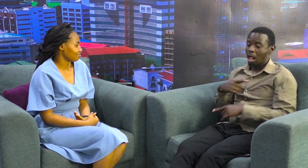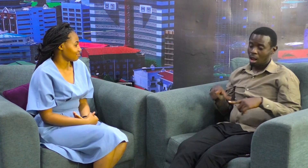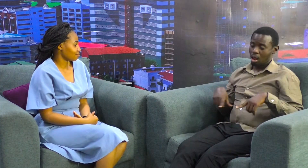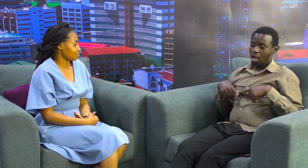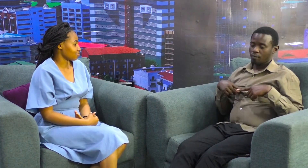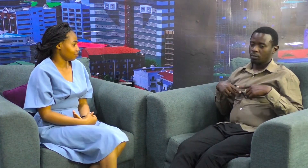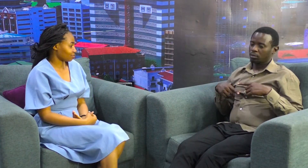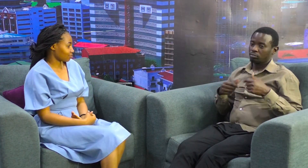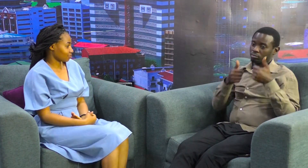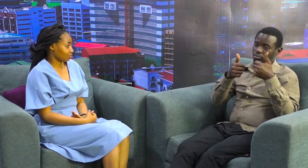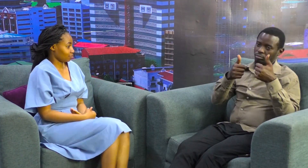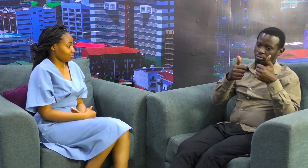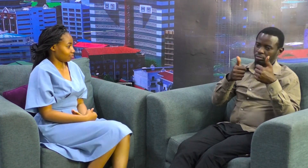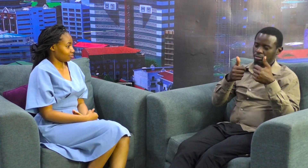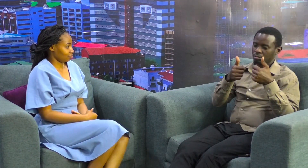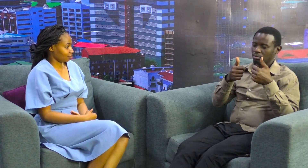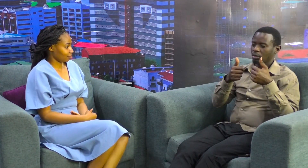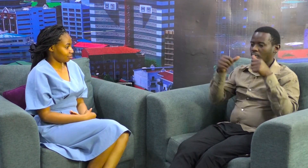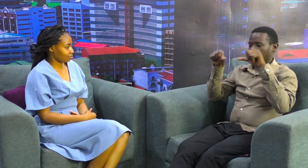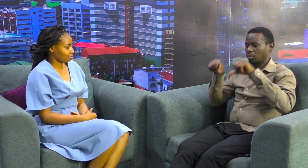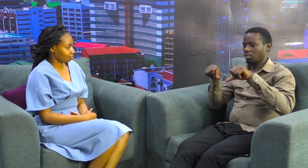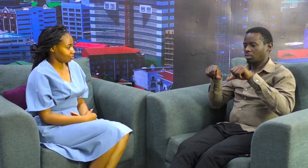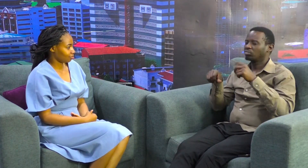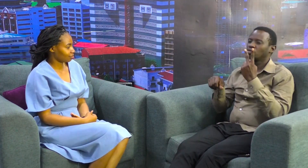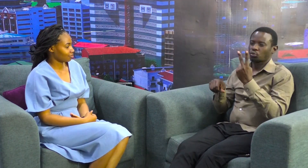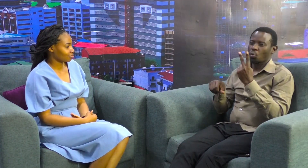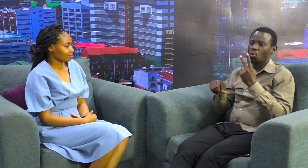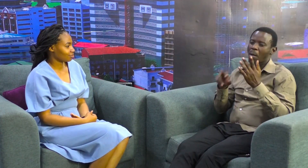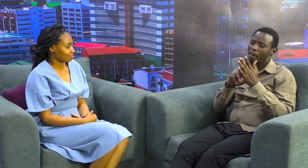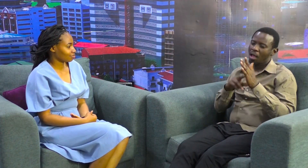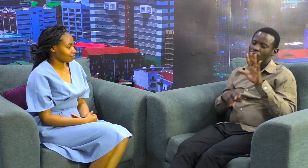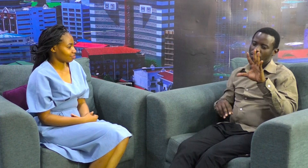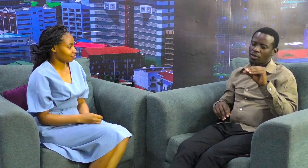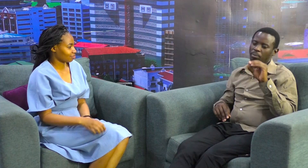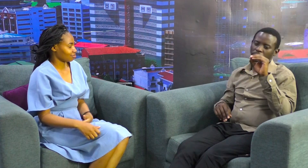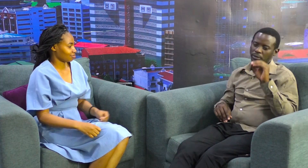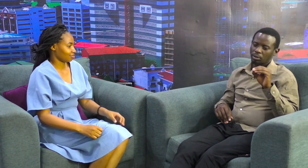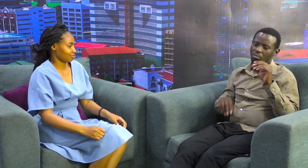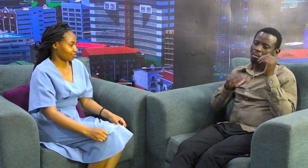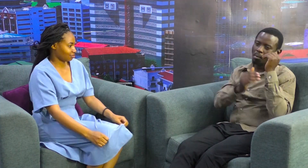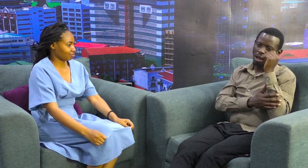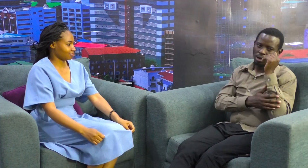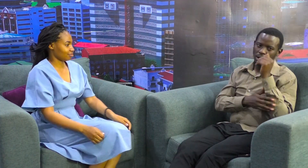did you solve life's challenges? My life was good, and sometimes it was all a roller coaster. It was